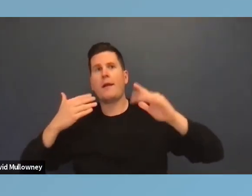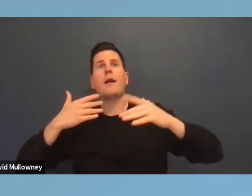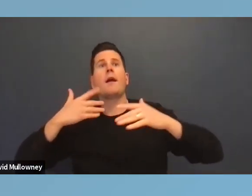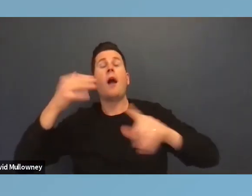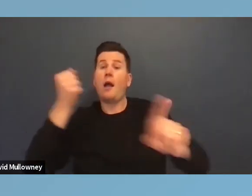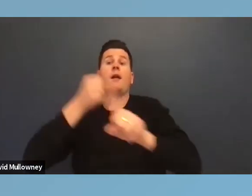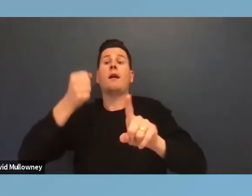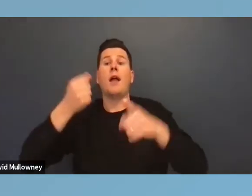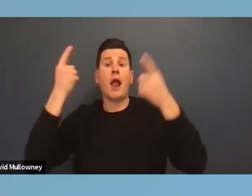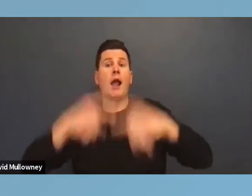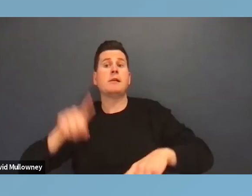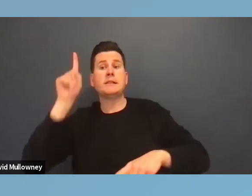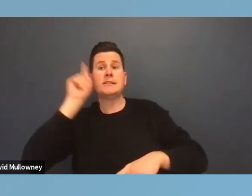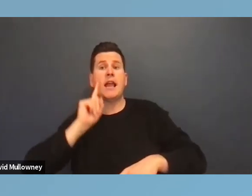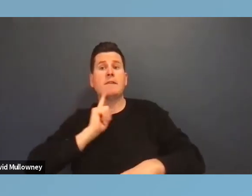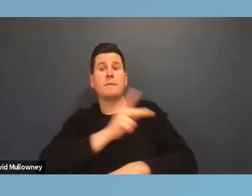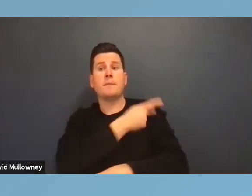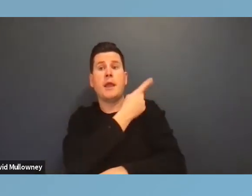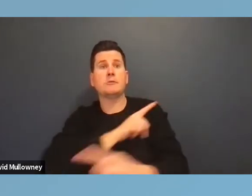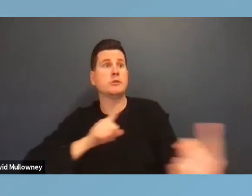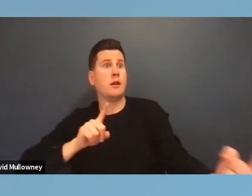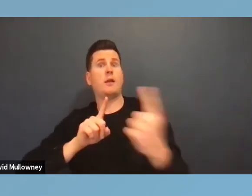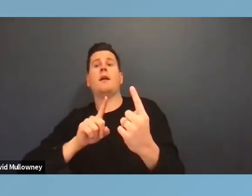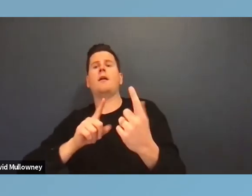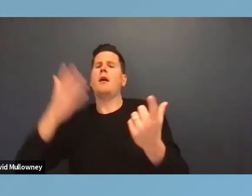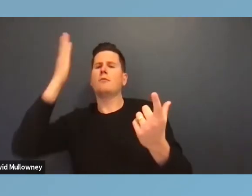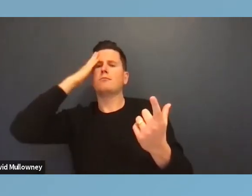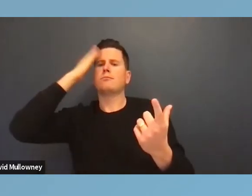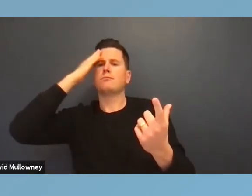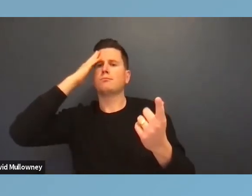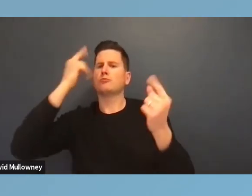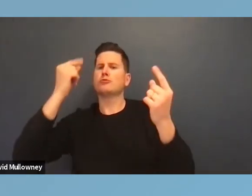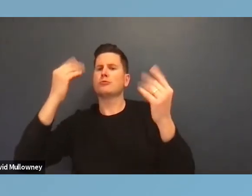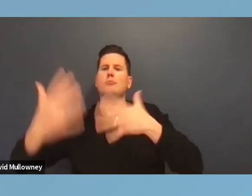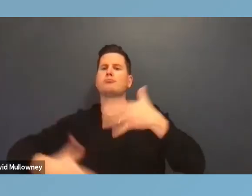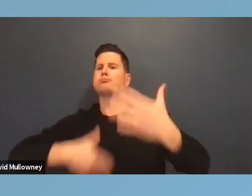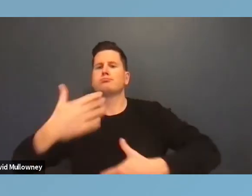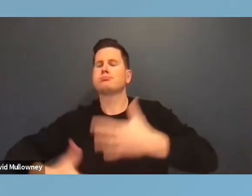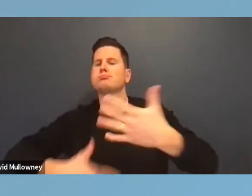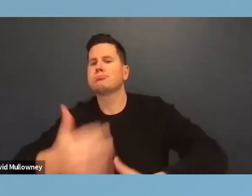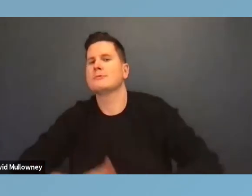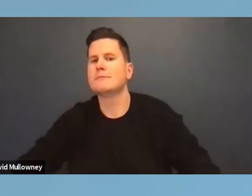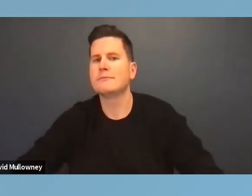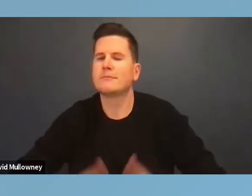And I hope you understand better. And if you happen to have a deaf patient, you will know